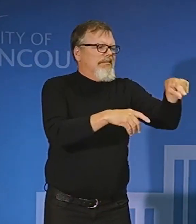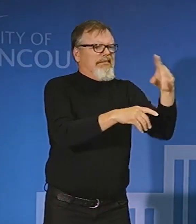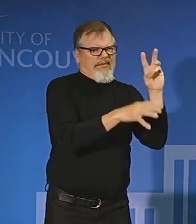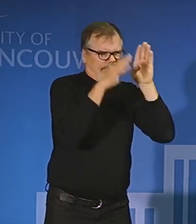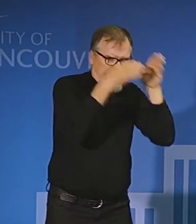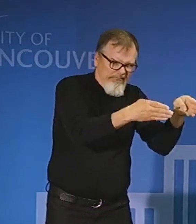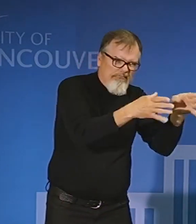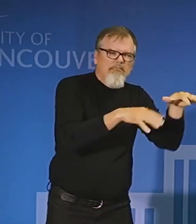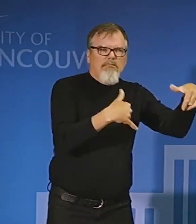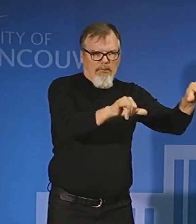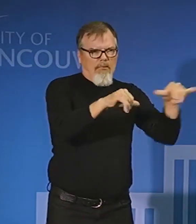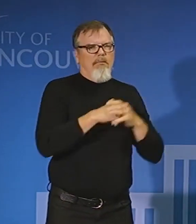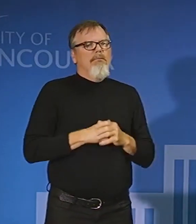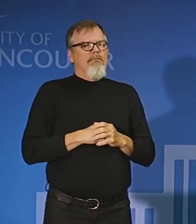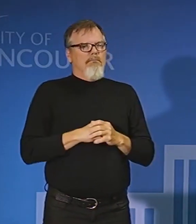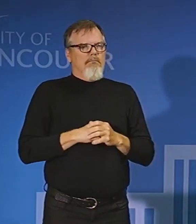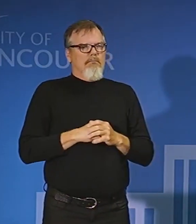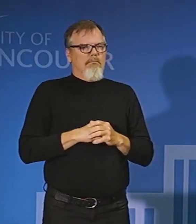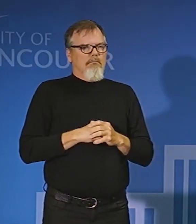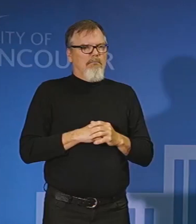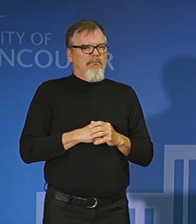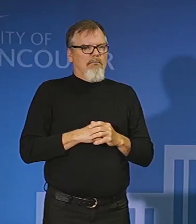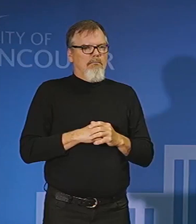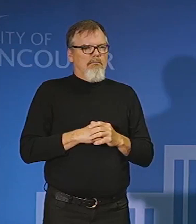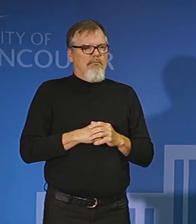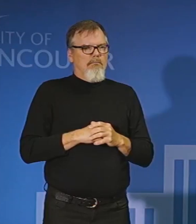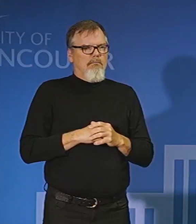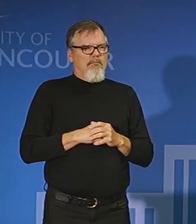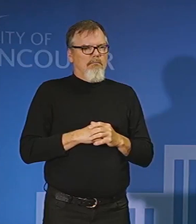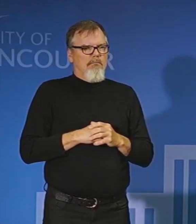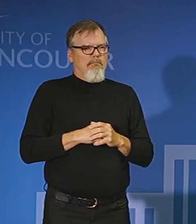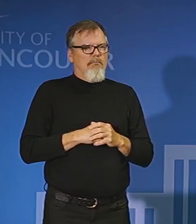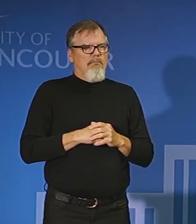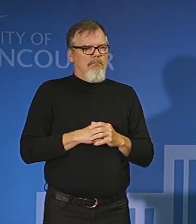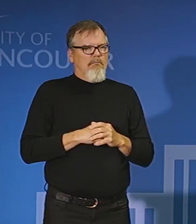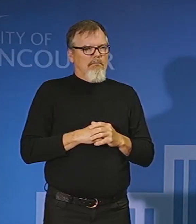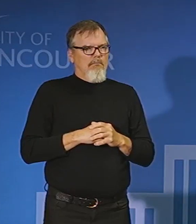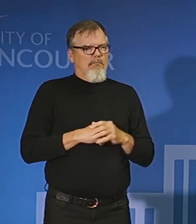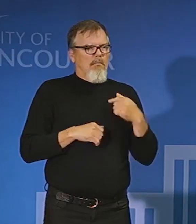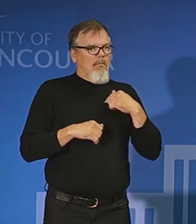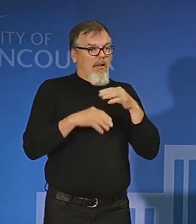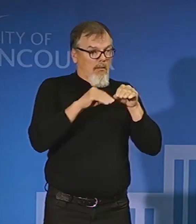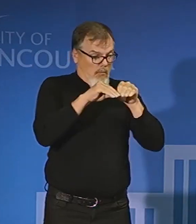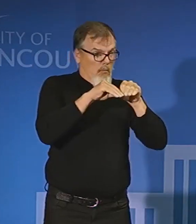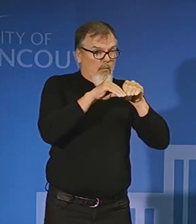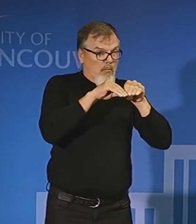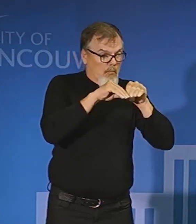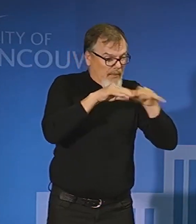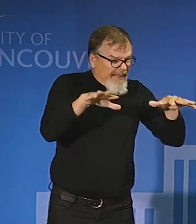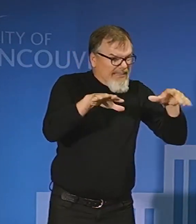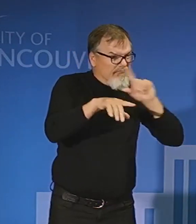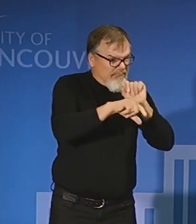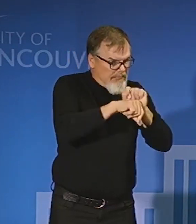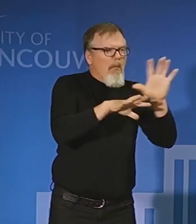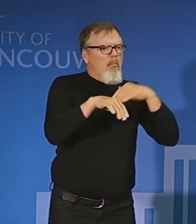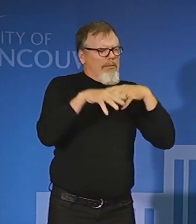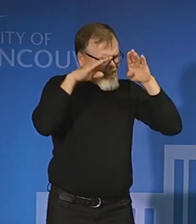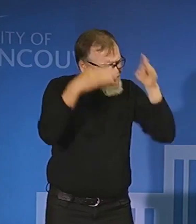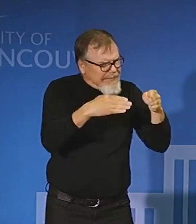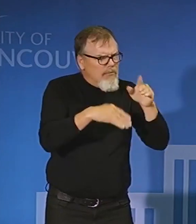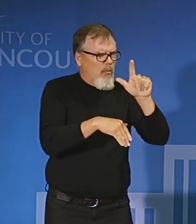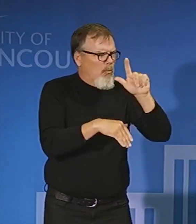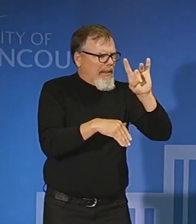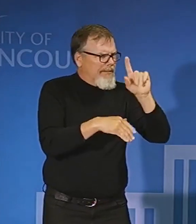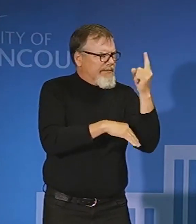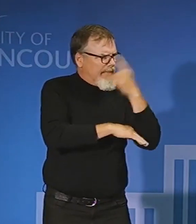have passed since the last active case. So most of those outbreaks now are waiting for that period to expire. We're monitoring, and we